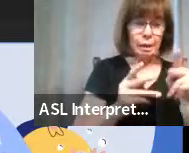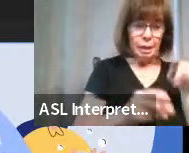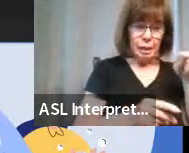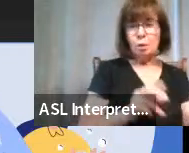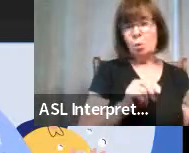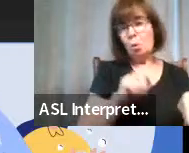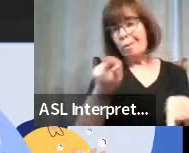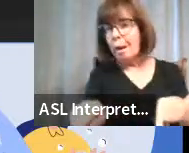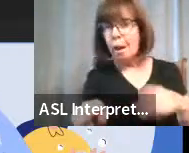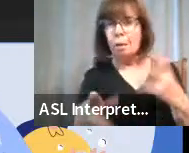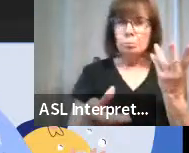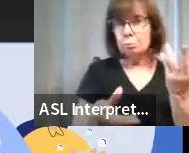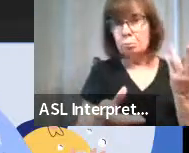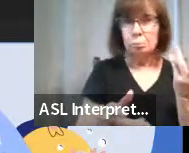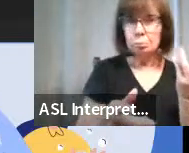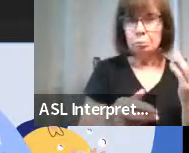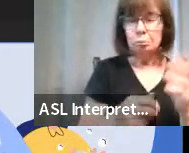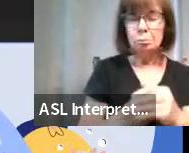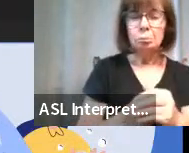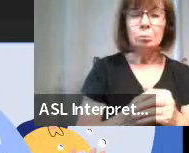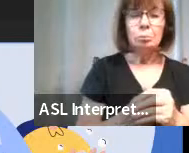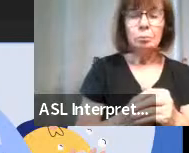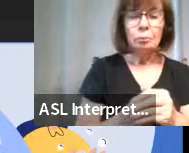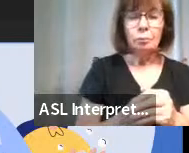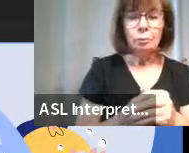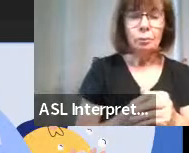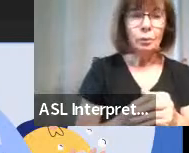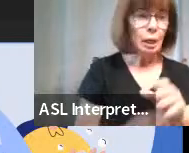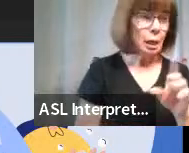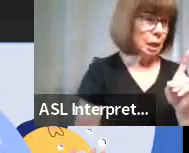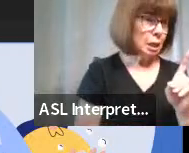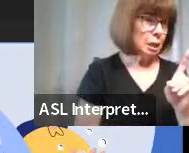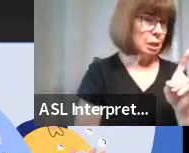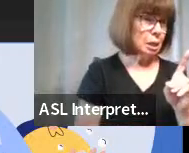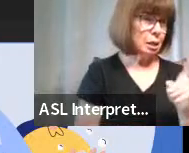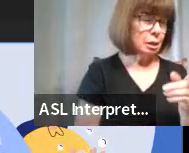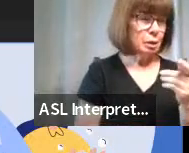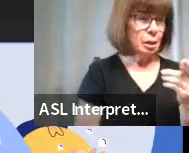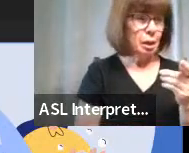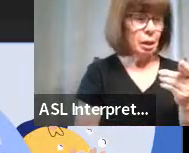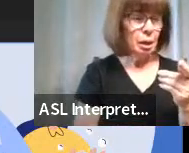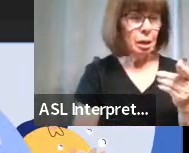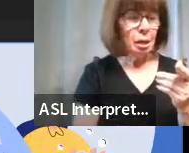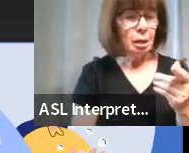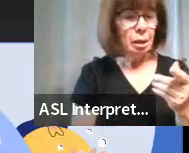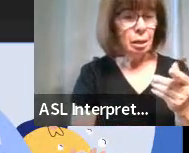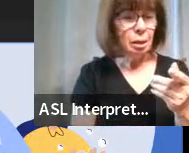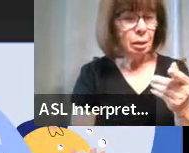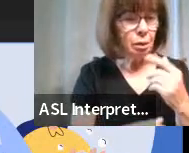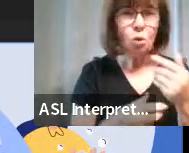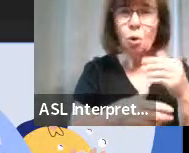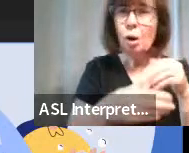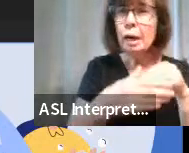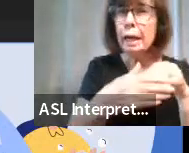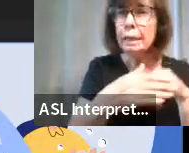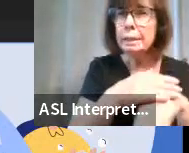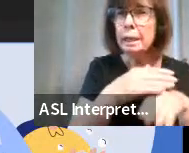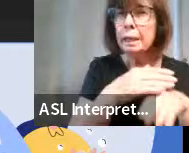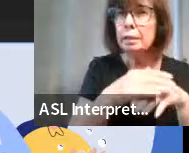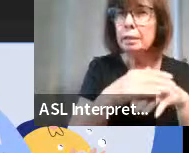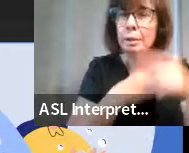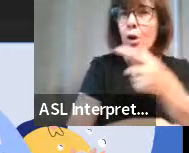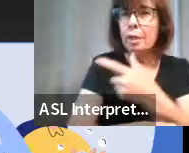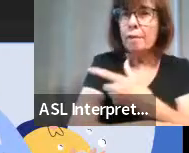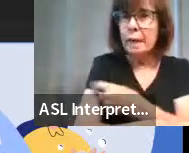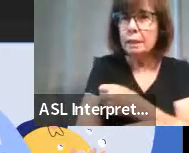think, as Dr. Rhodes has asked with regards to accessibility to the vaccines, and then also if there